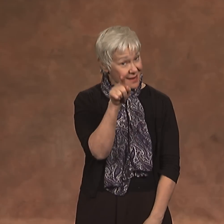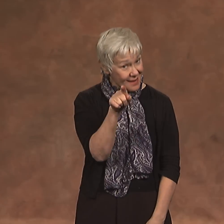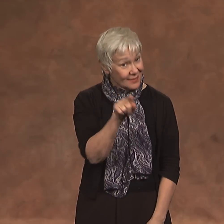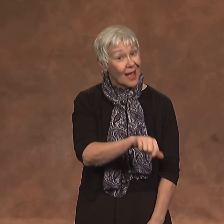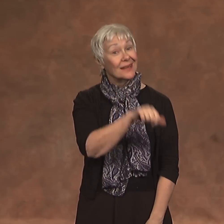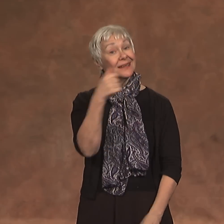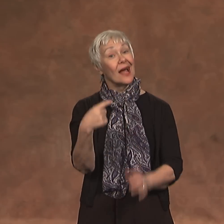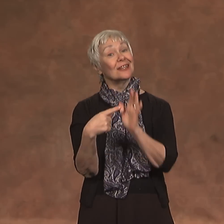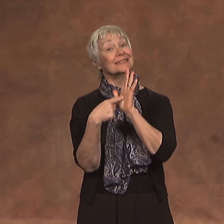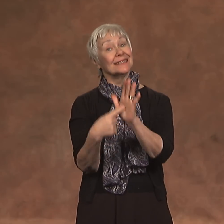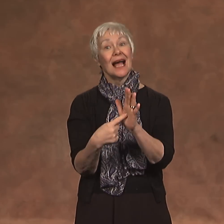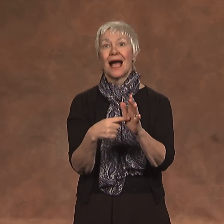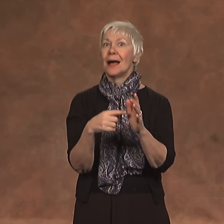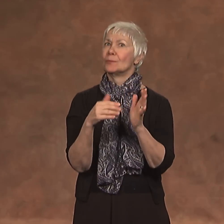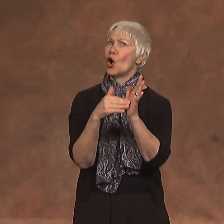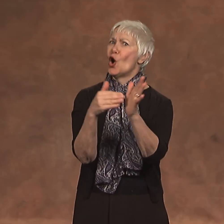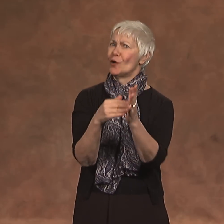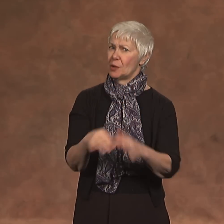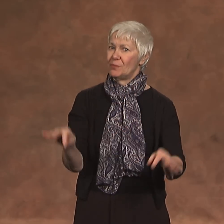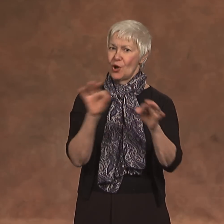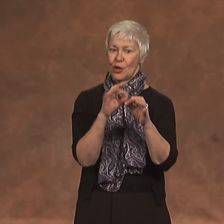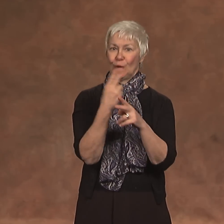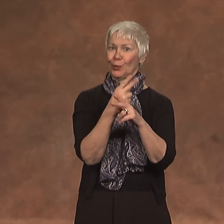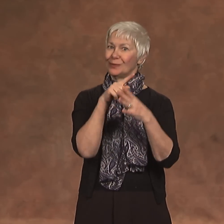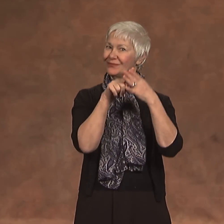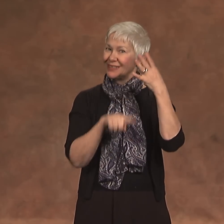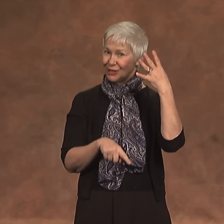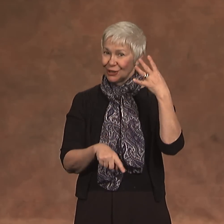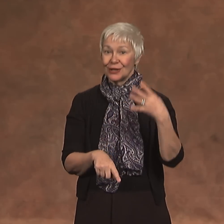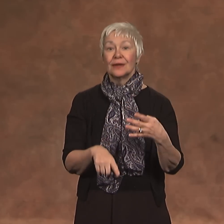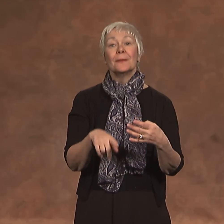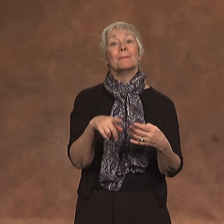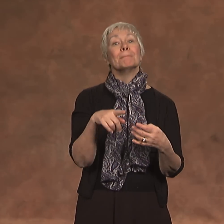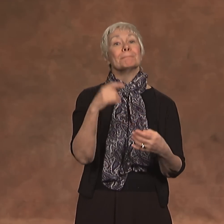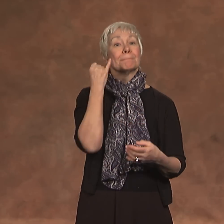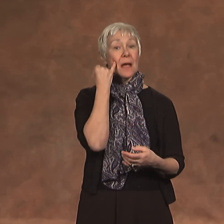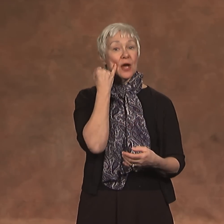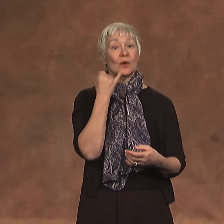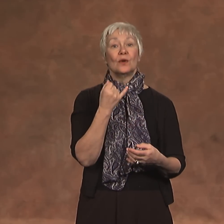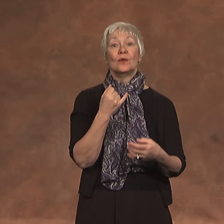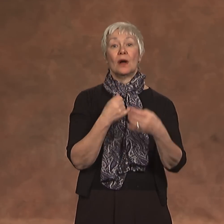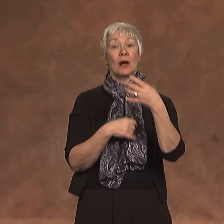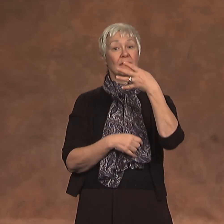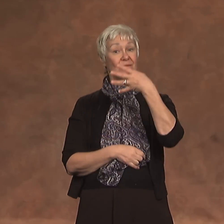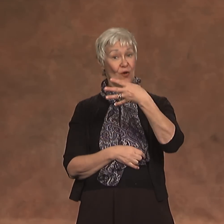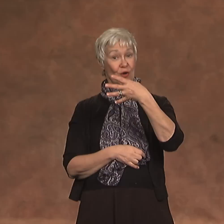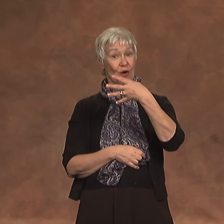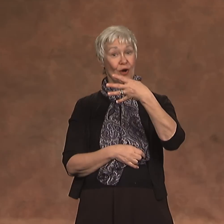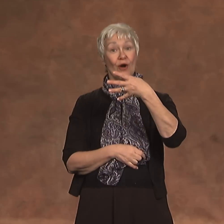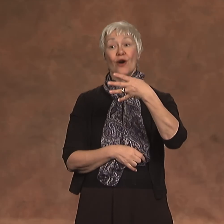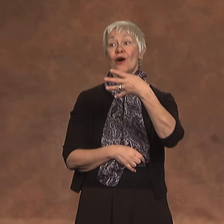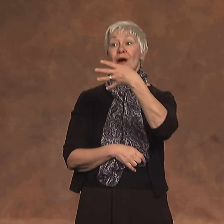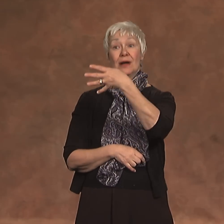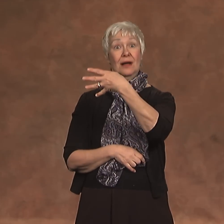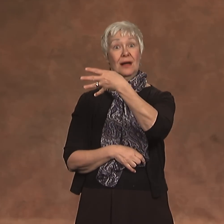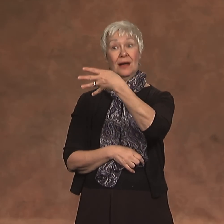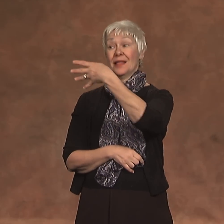This is another example for managing students' visual access. Using the fingers is a great tool to